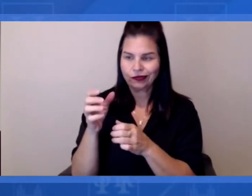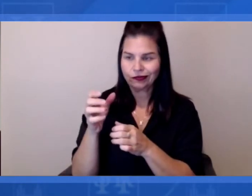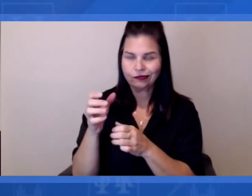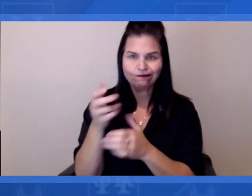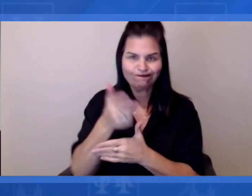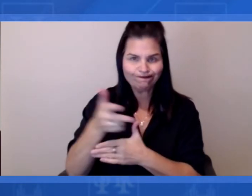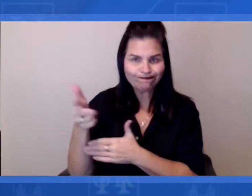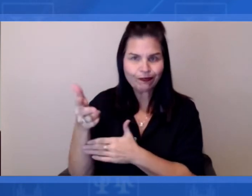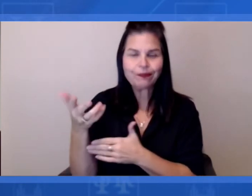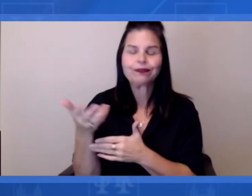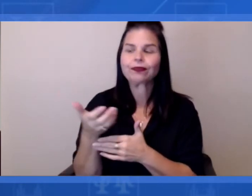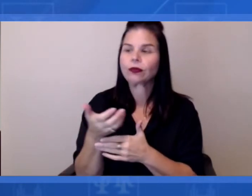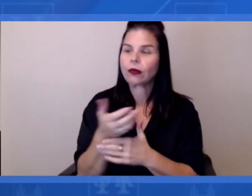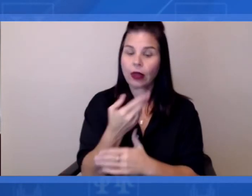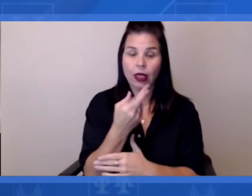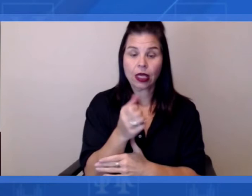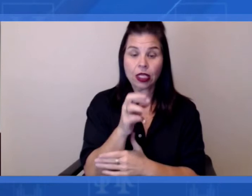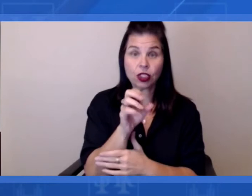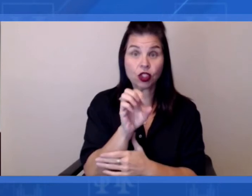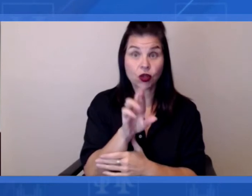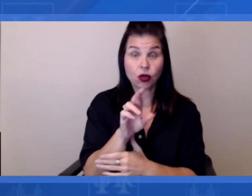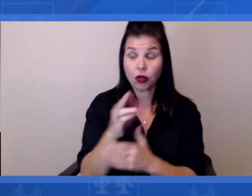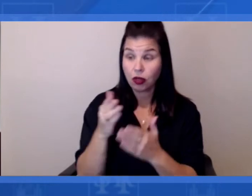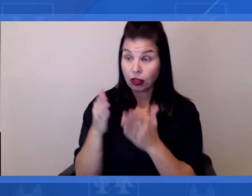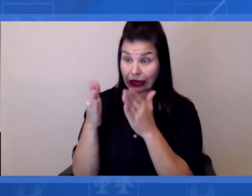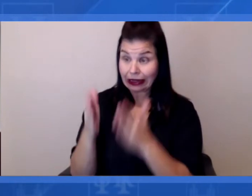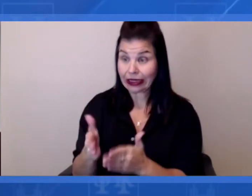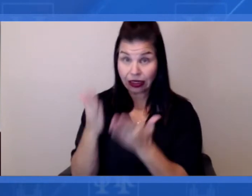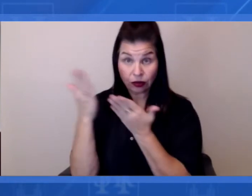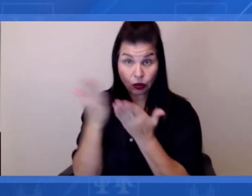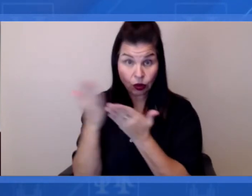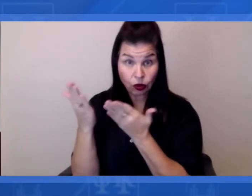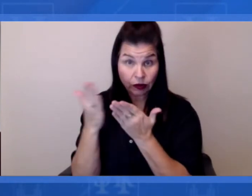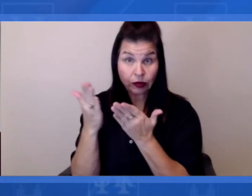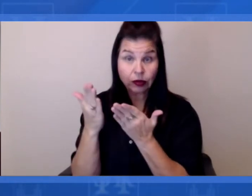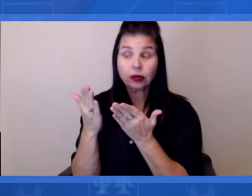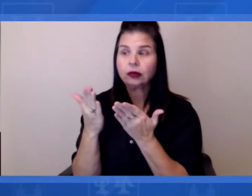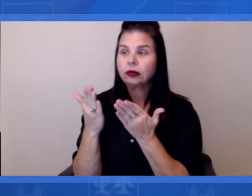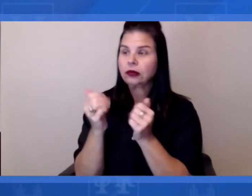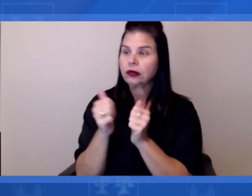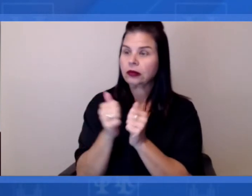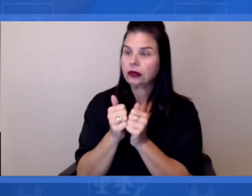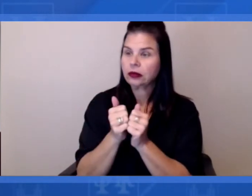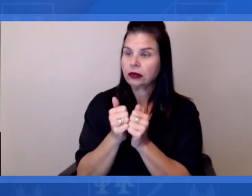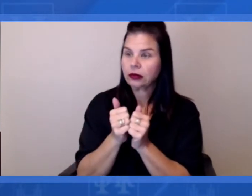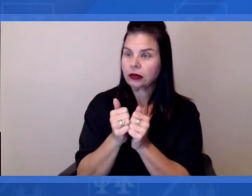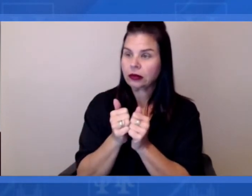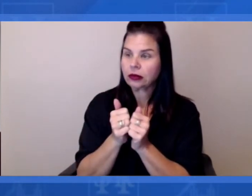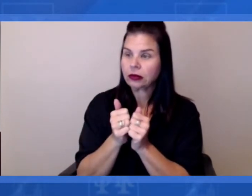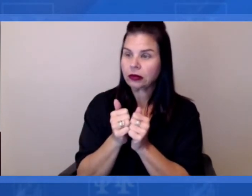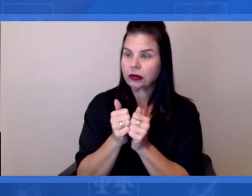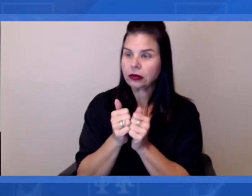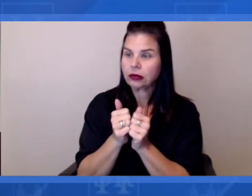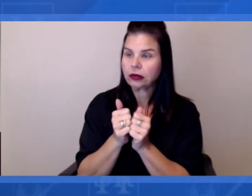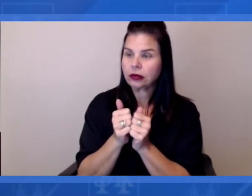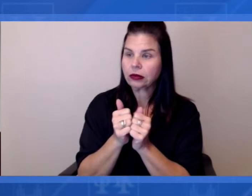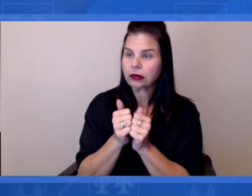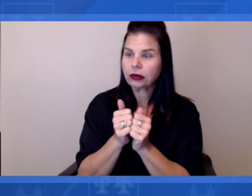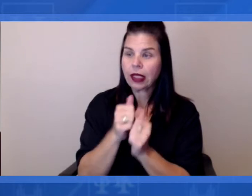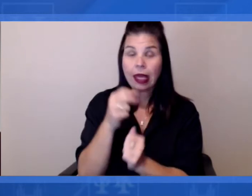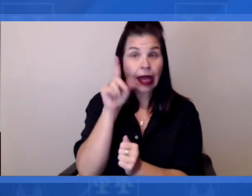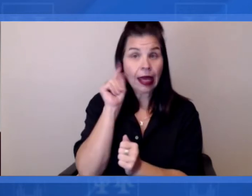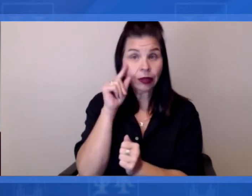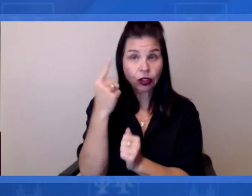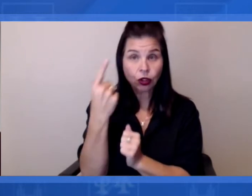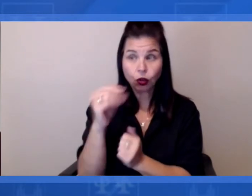The HSR Customer Service Center at Hamilton Go Center, 36 Hunter Street